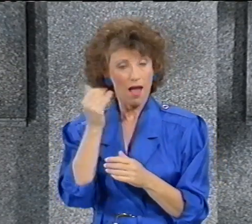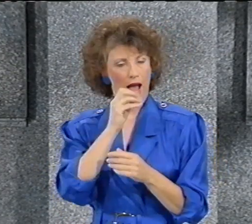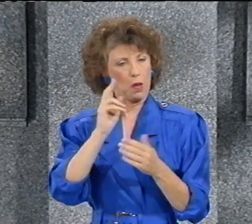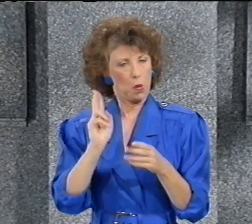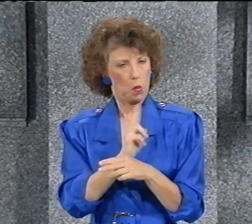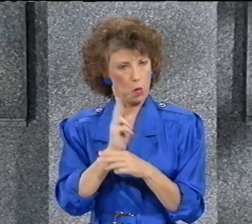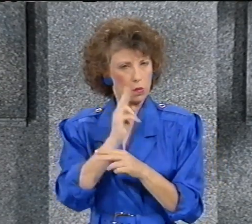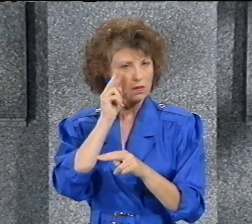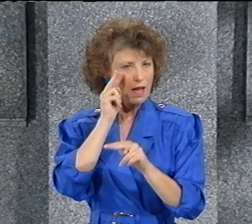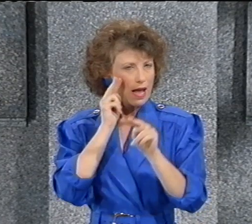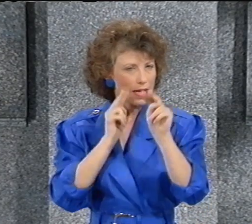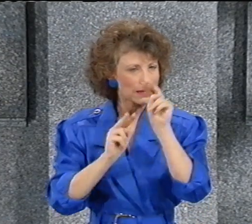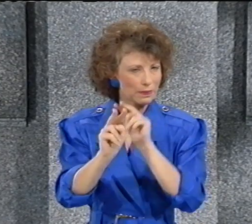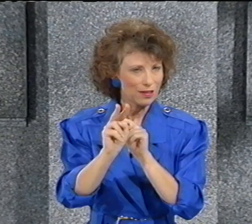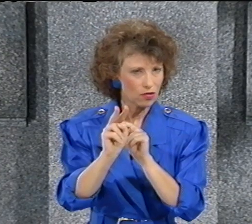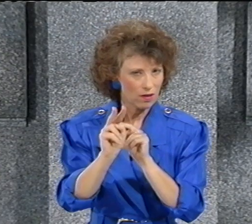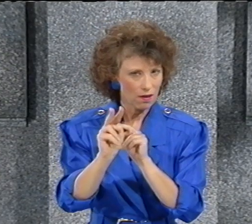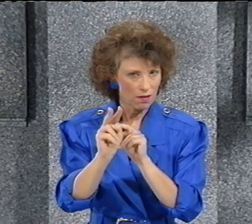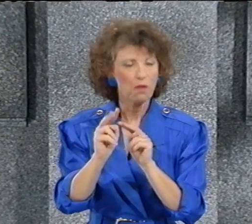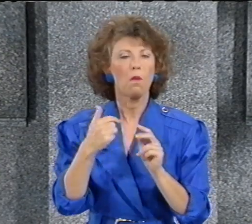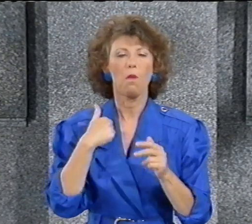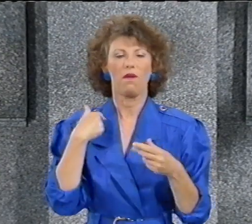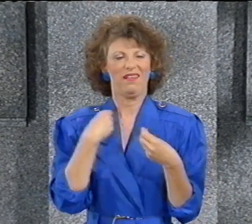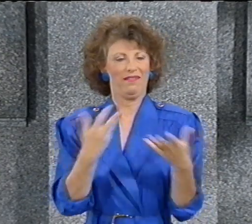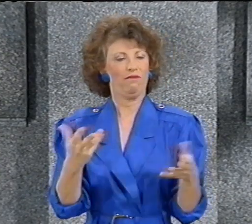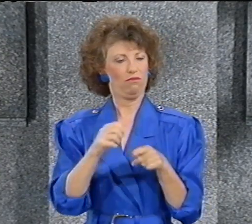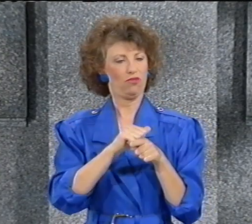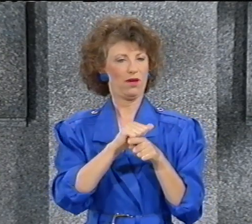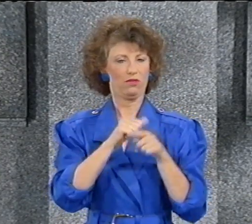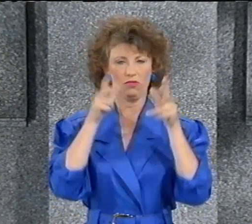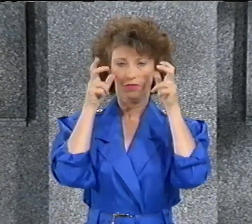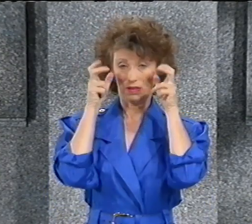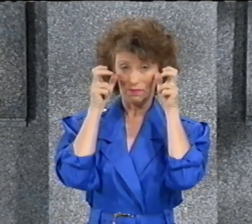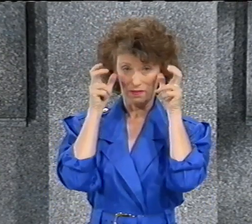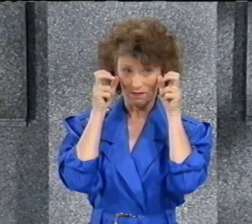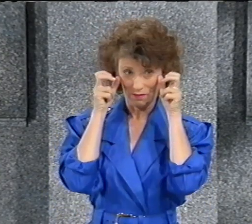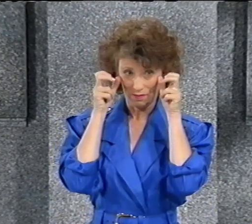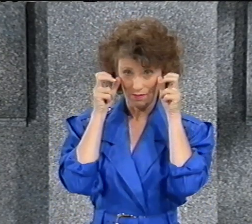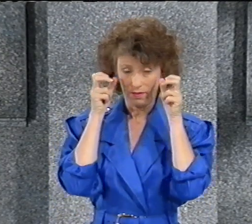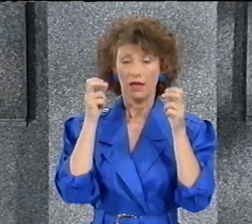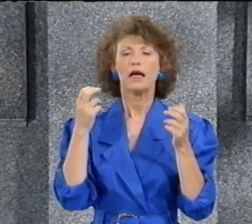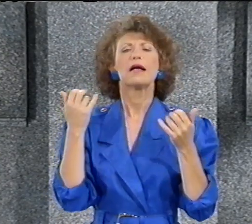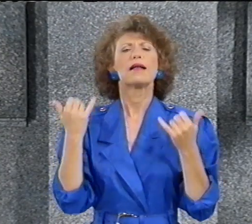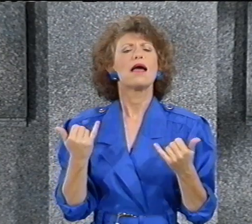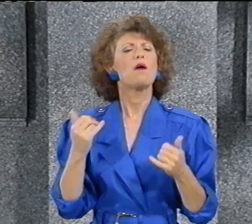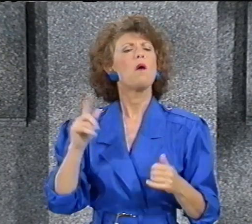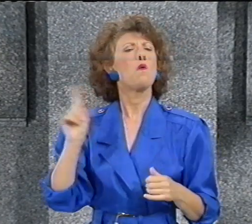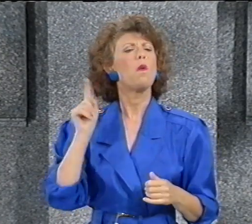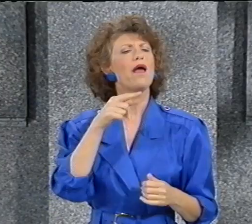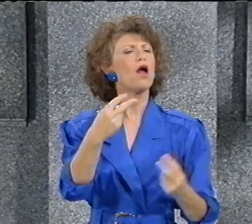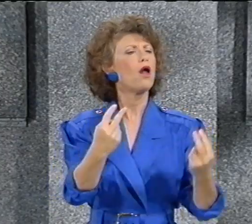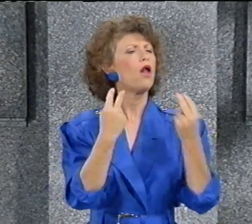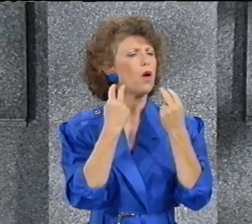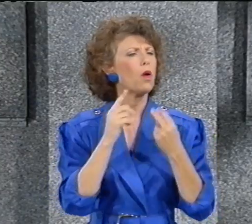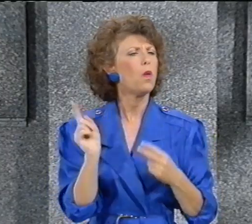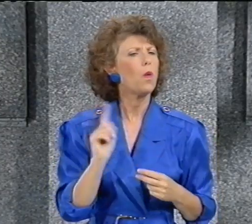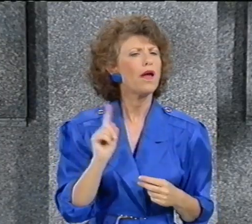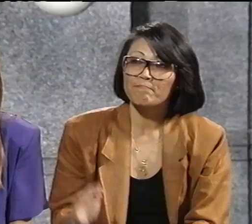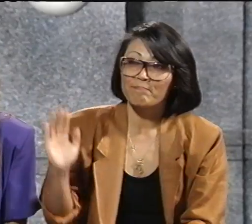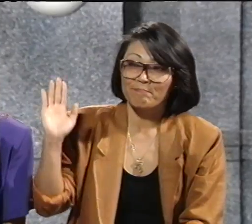of using anticipatory strategies to make closure so that we can improve our receptive skills. Now let me ask you, where are you going